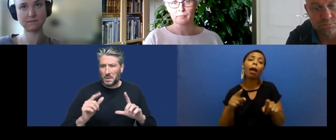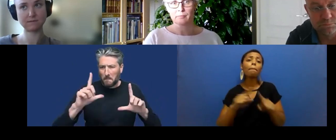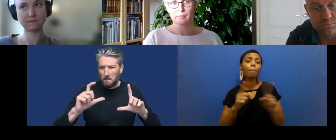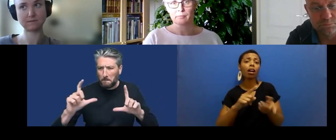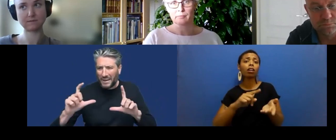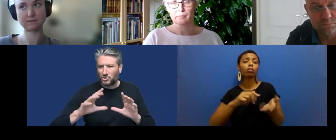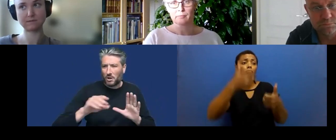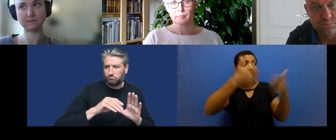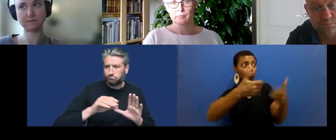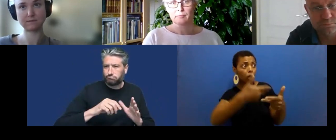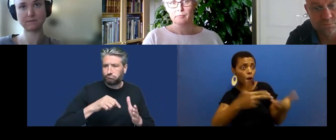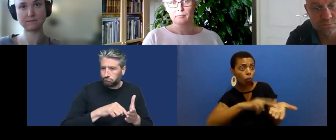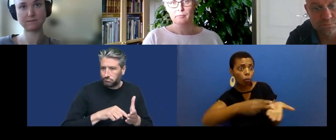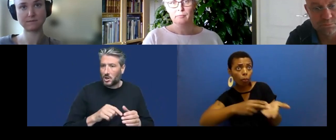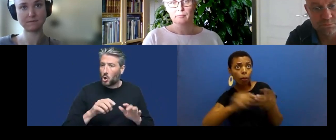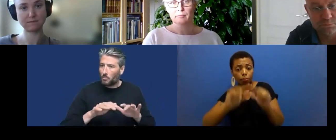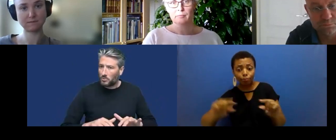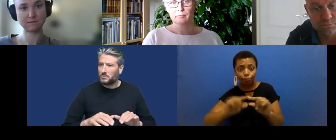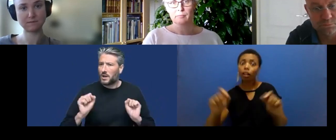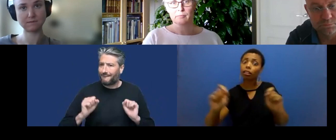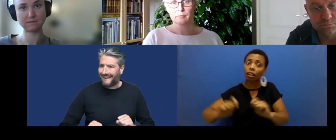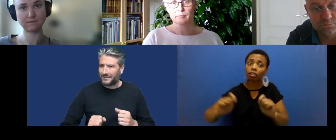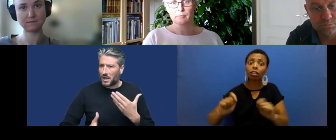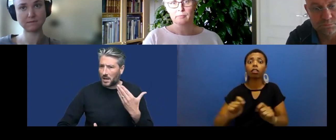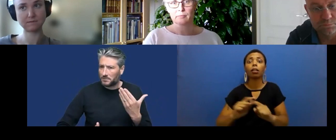you one little example we've succeeded in,